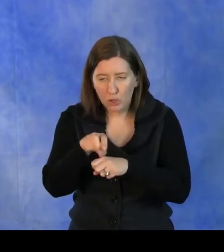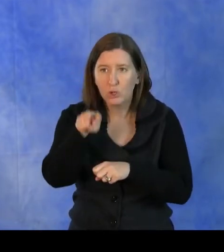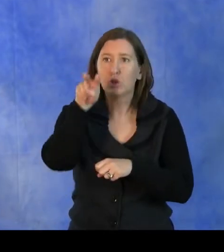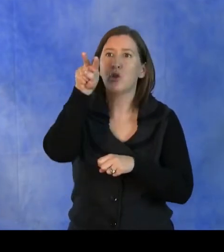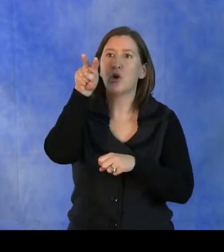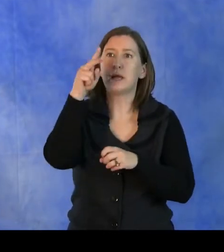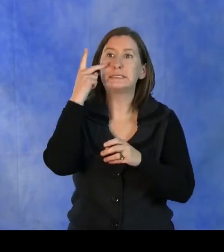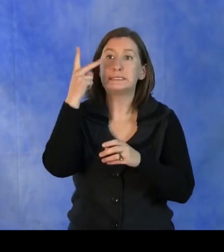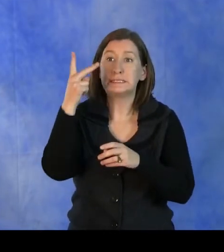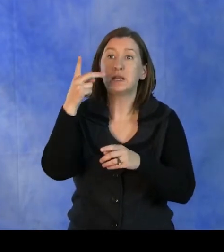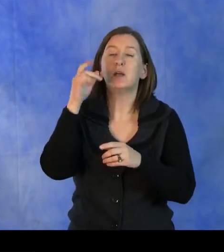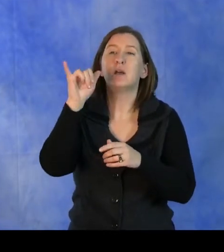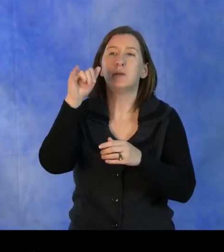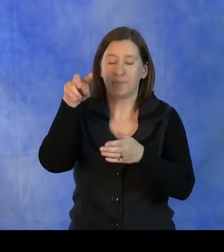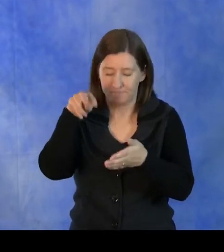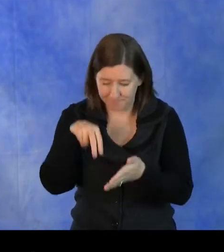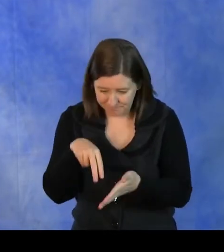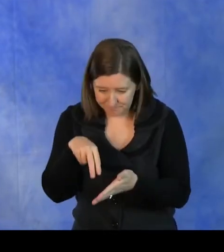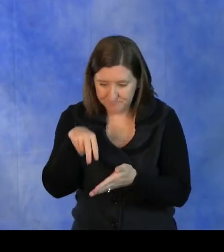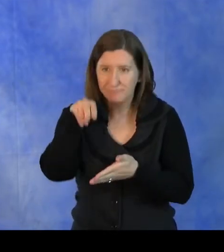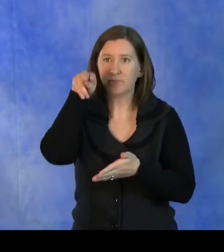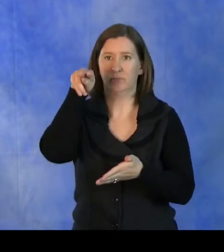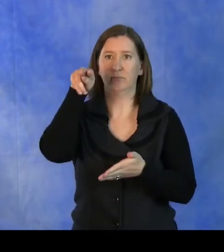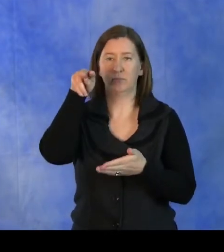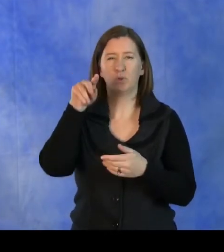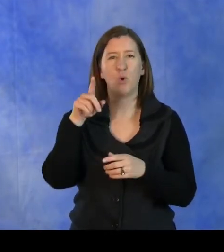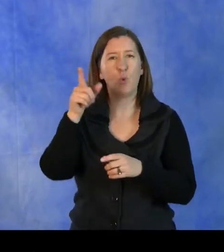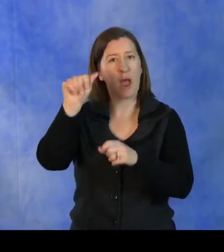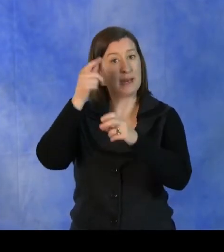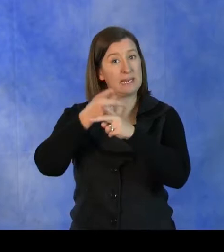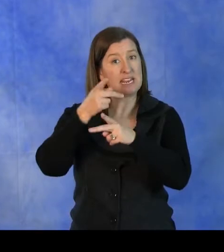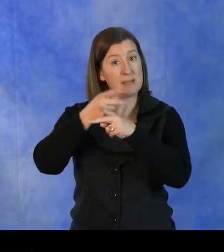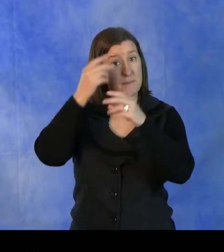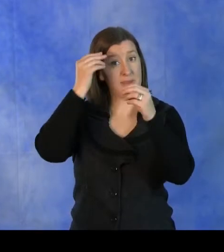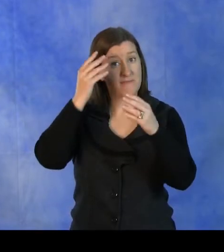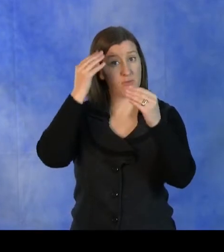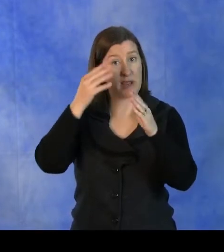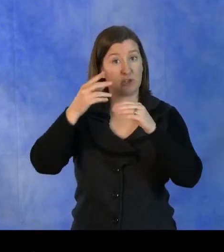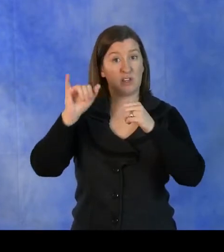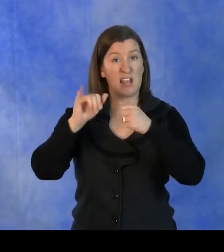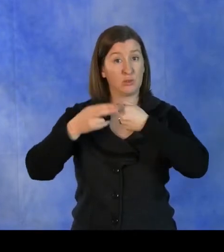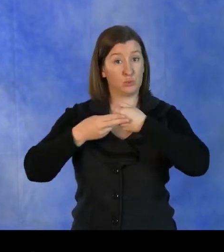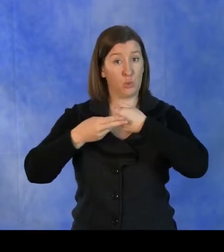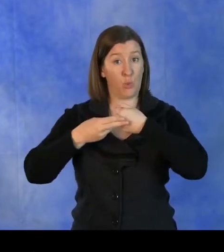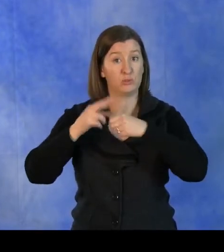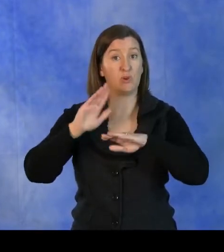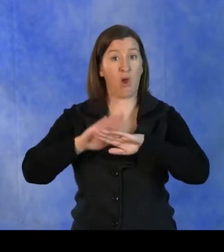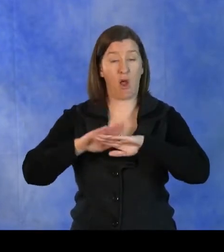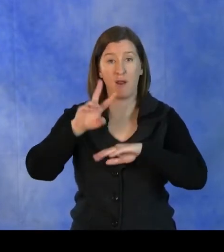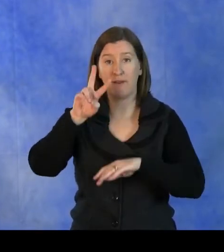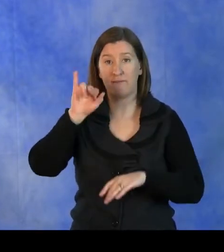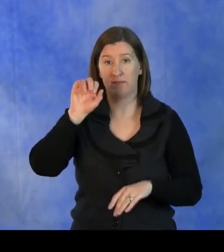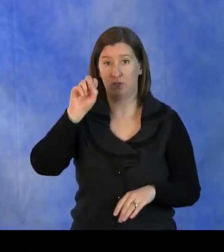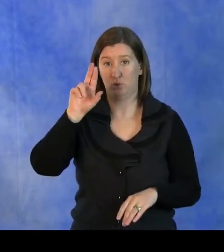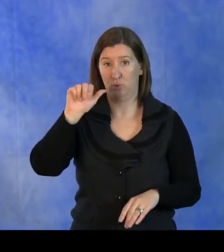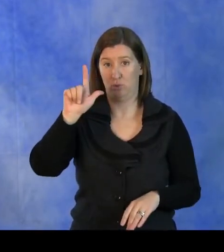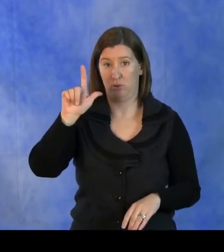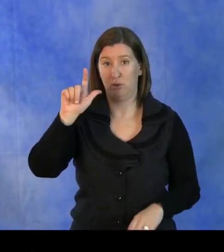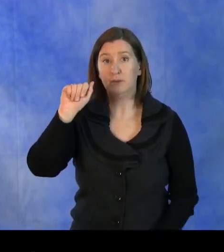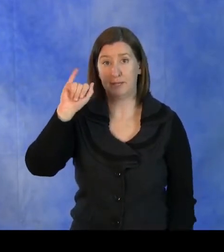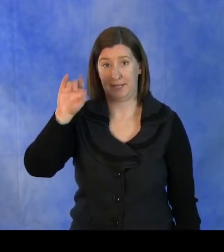information. They can be working and see what it is and then look back down at their paper.